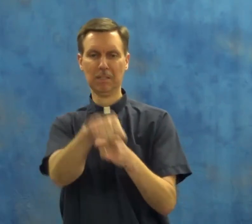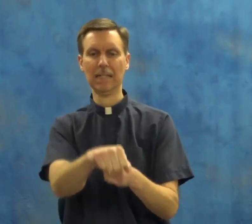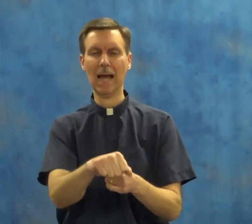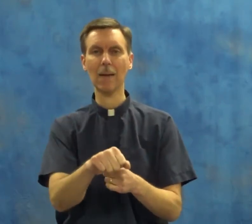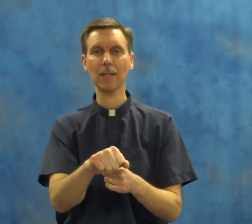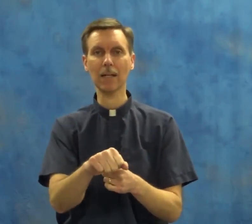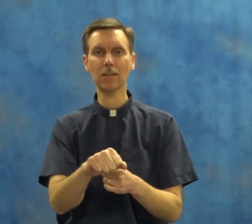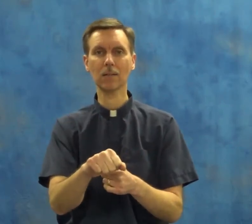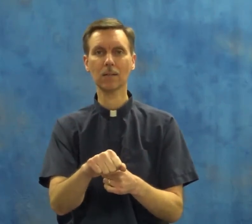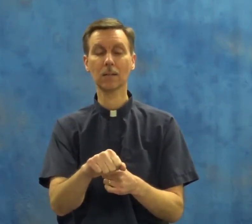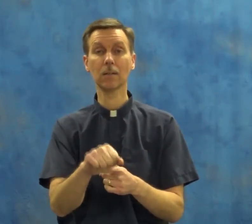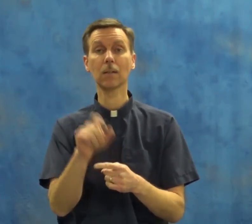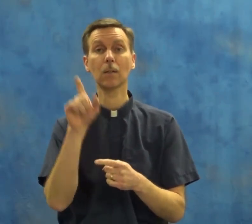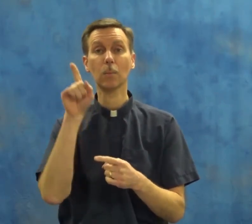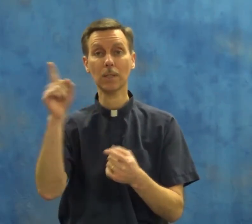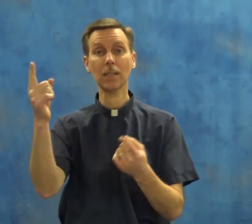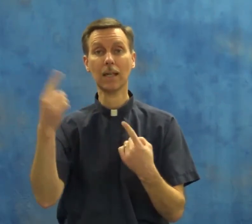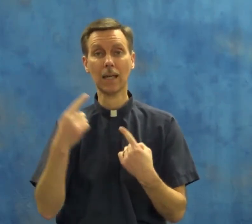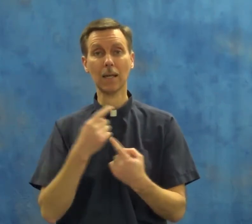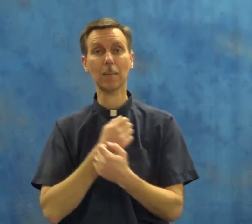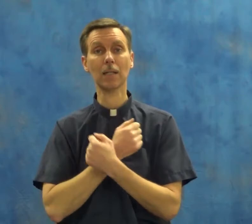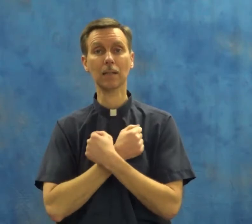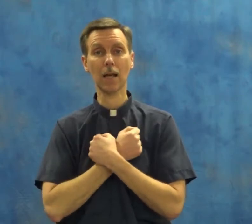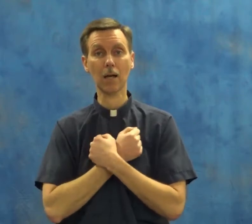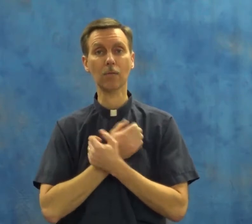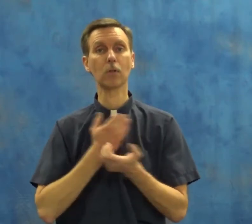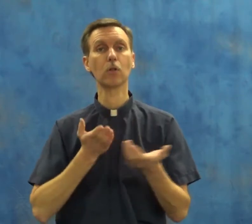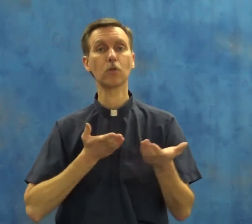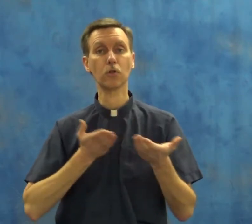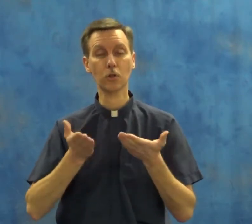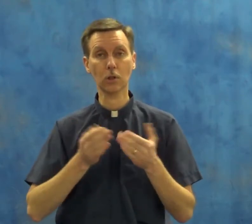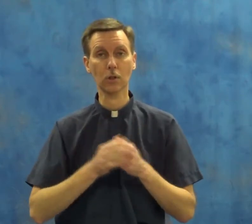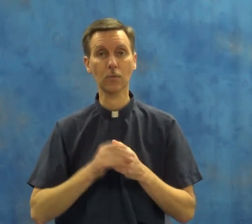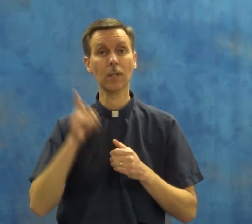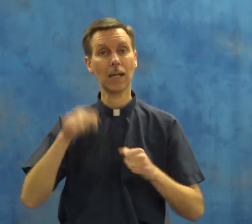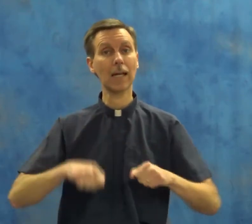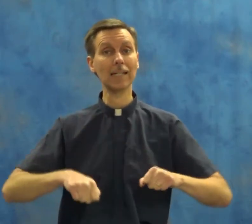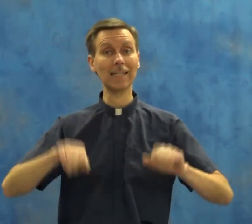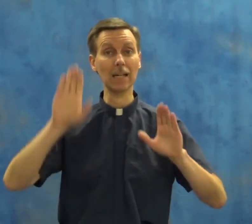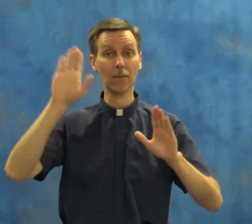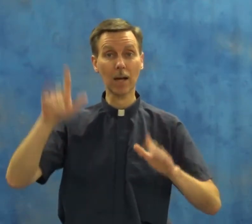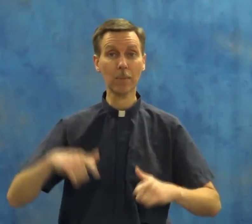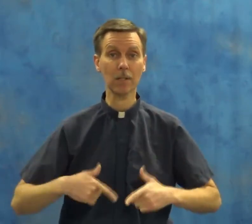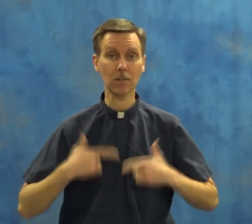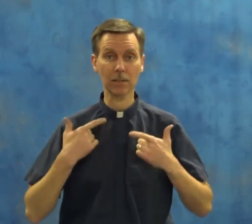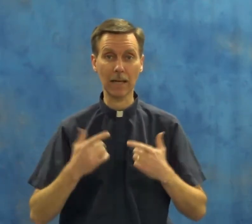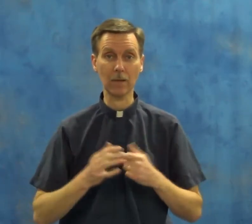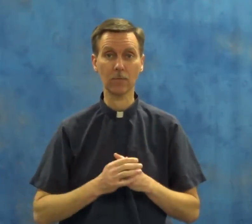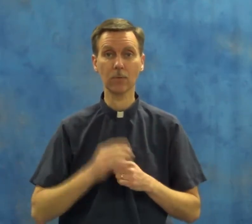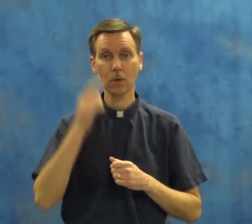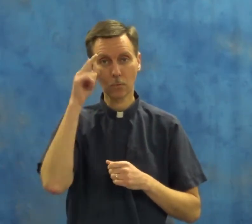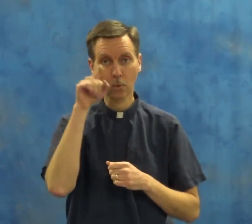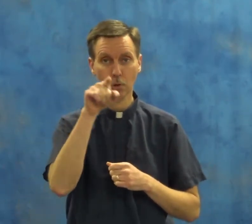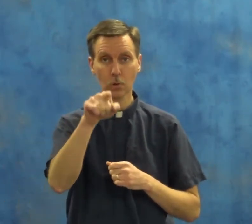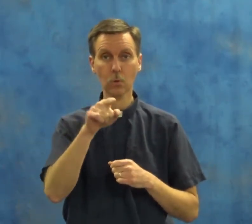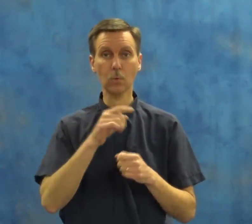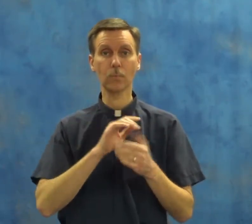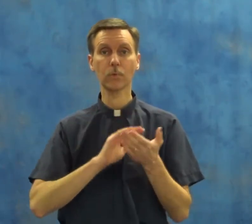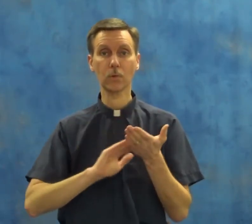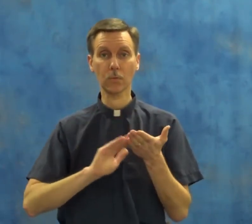to dominate, but he came in love to serve and to give up his life for you, to